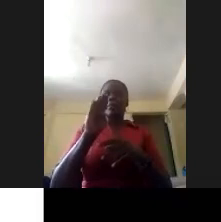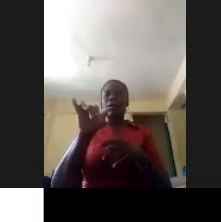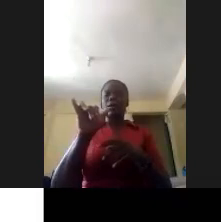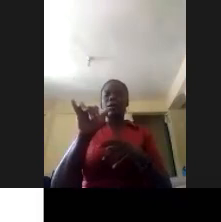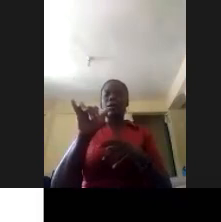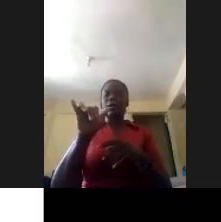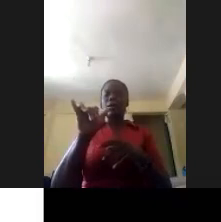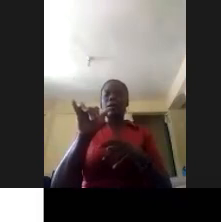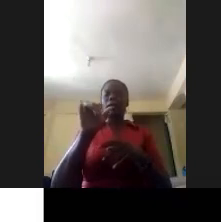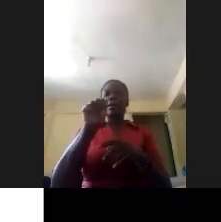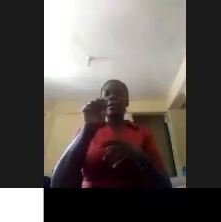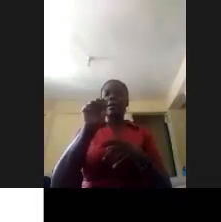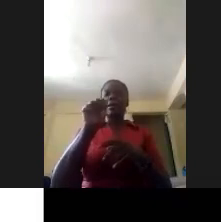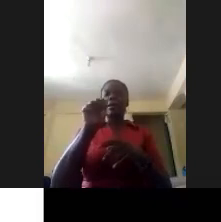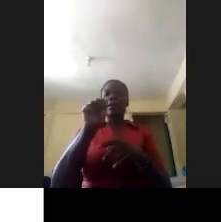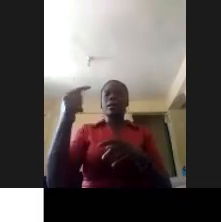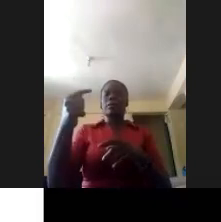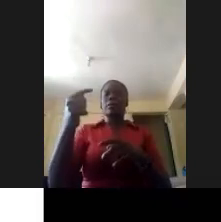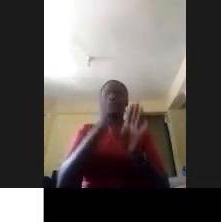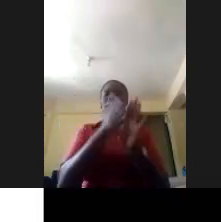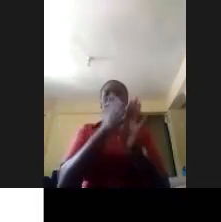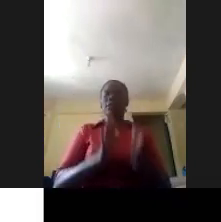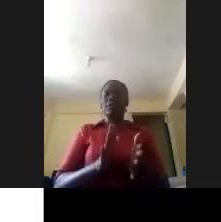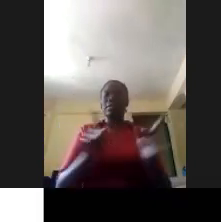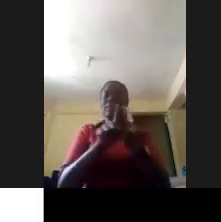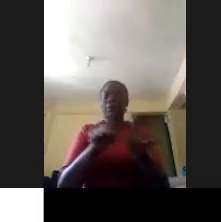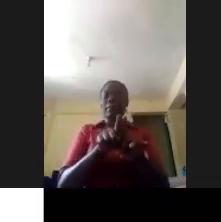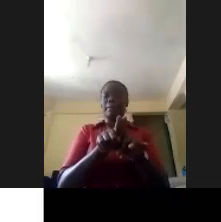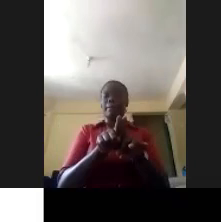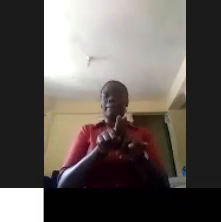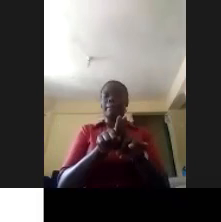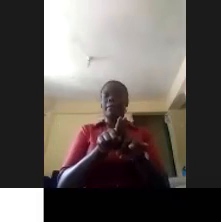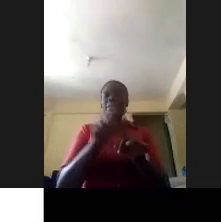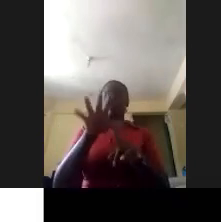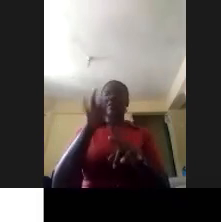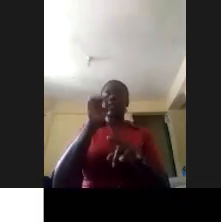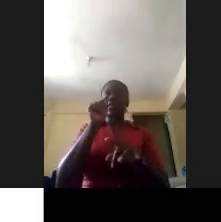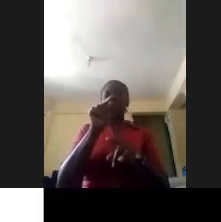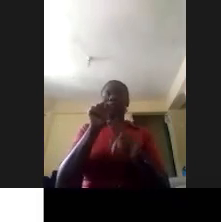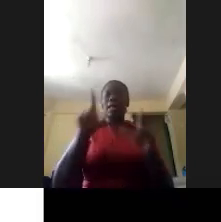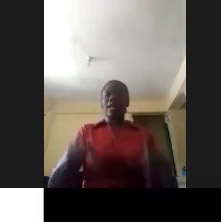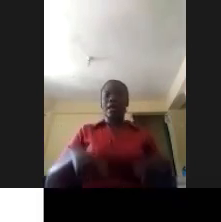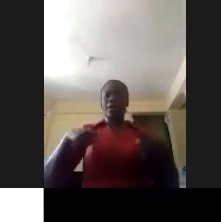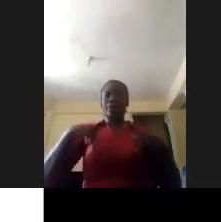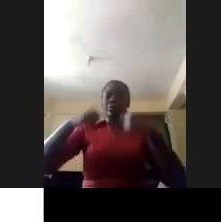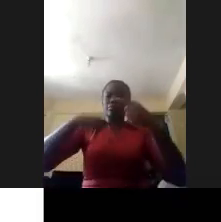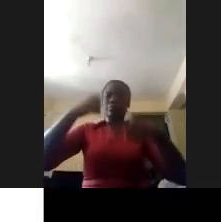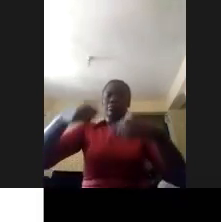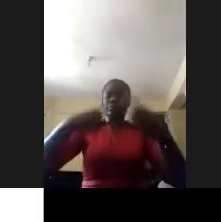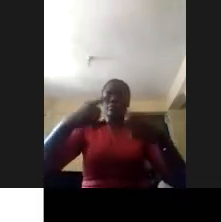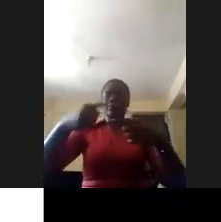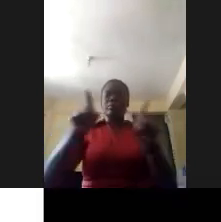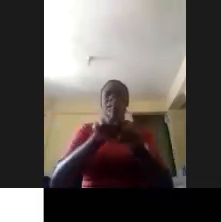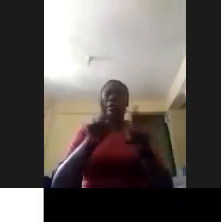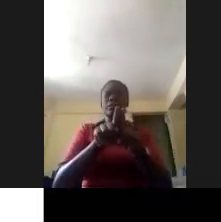Arnett, and he's a psychologist as well. And he defines this particular lifespan as as a period